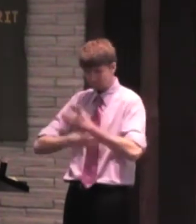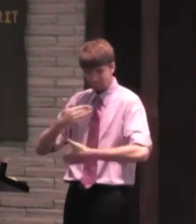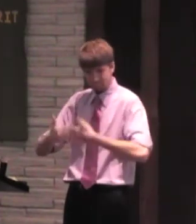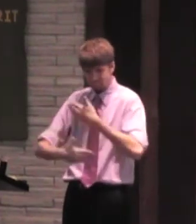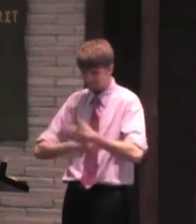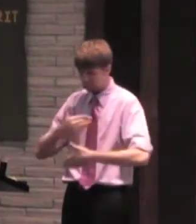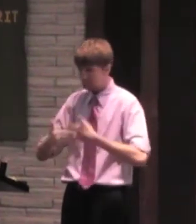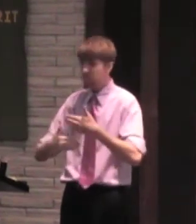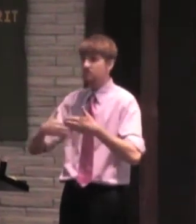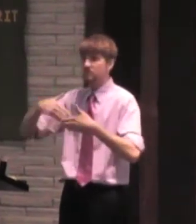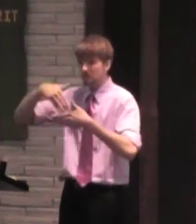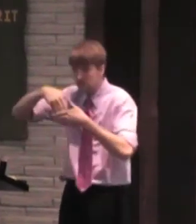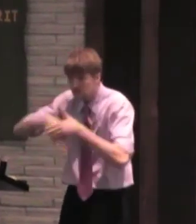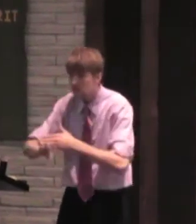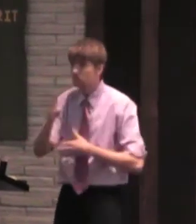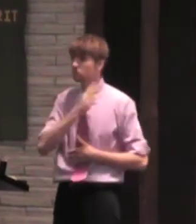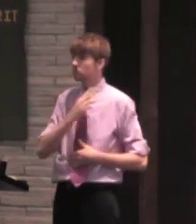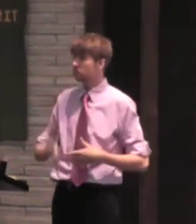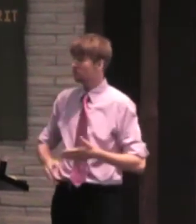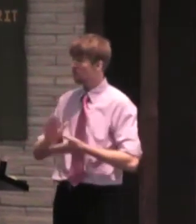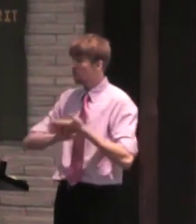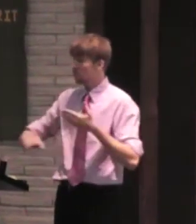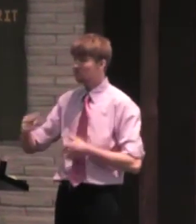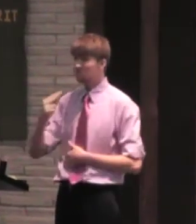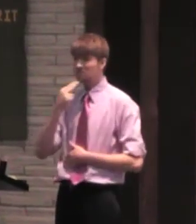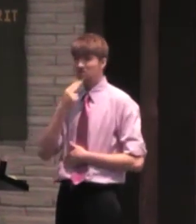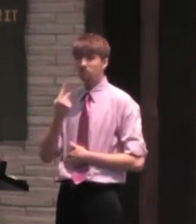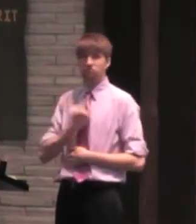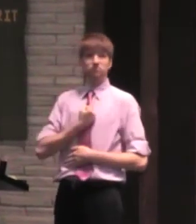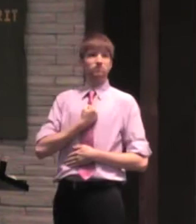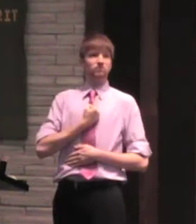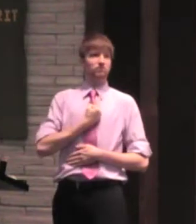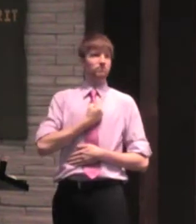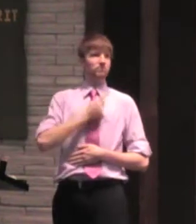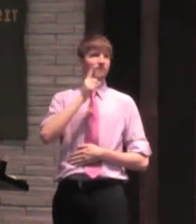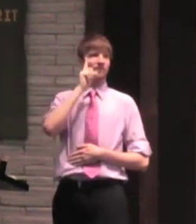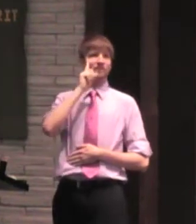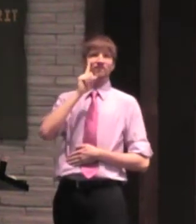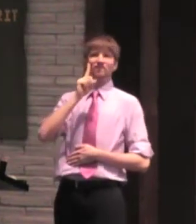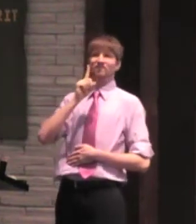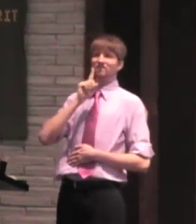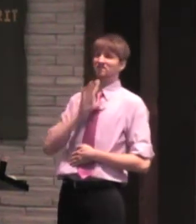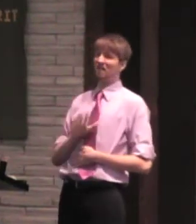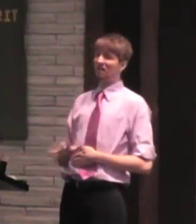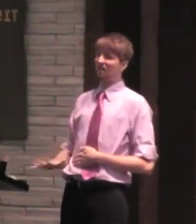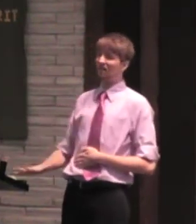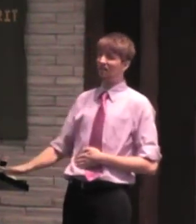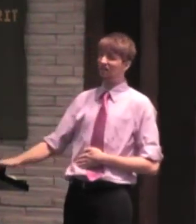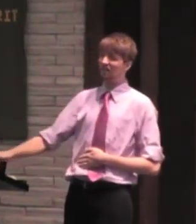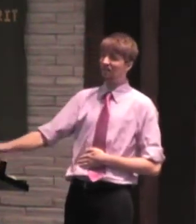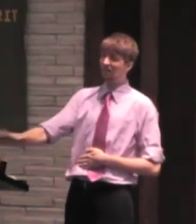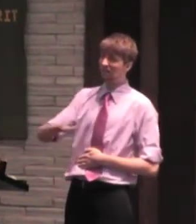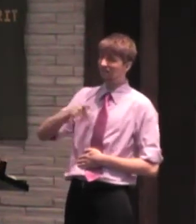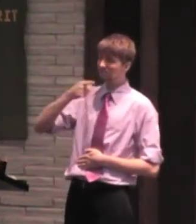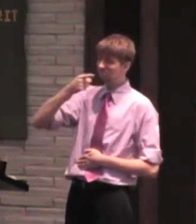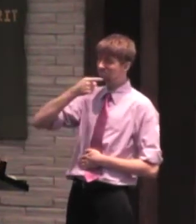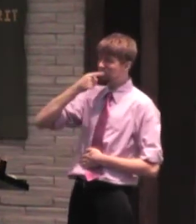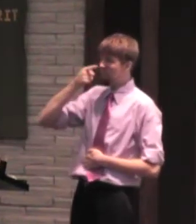in that spot at that time for this to happen, and that he wanted him to go to Wheaton. And when Noah got to Wheaton, he was the only deaf person